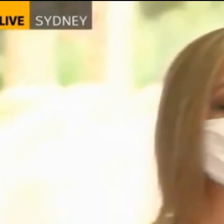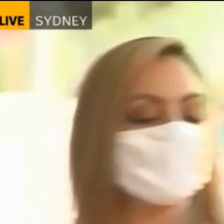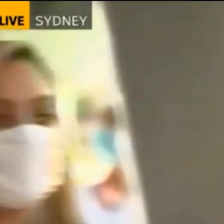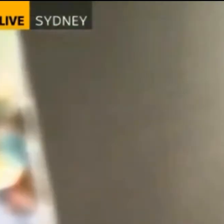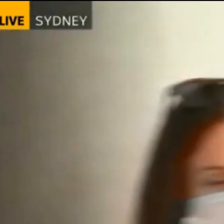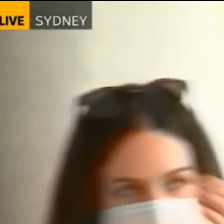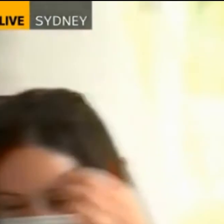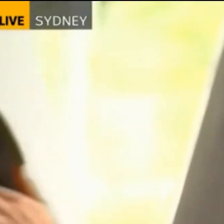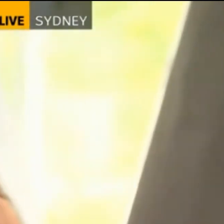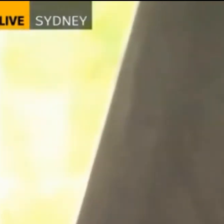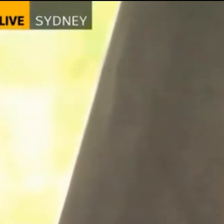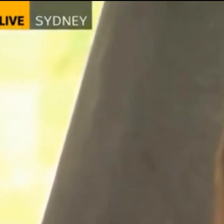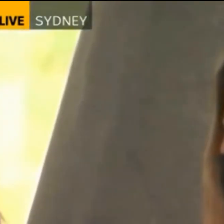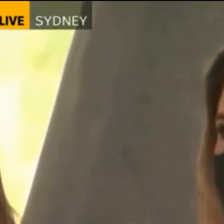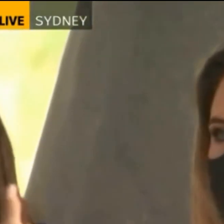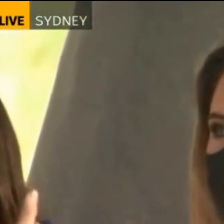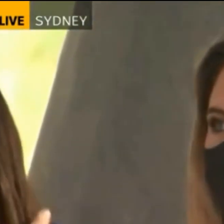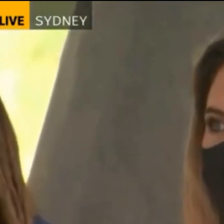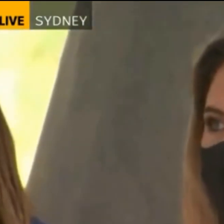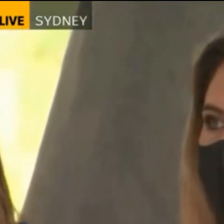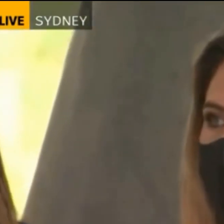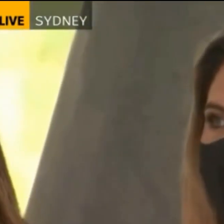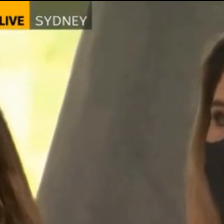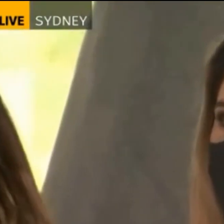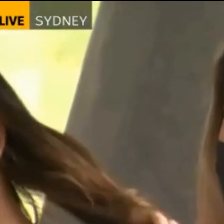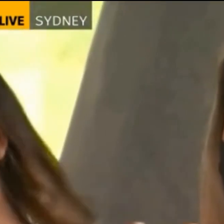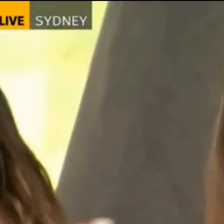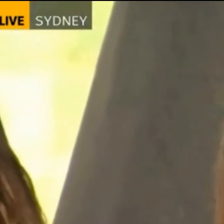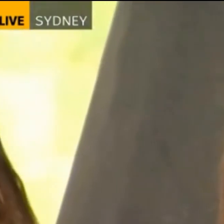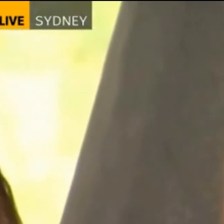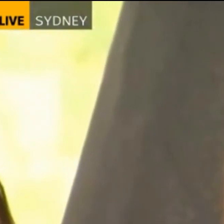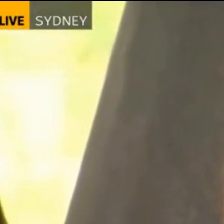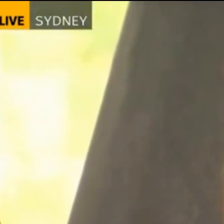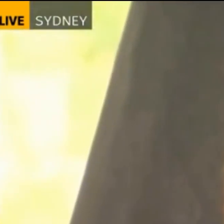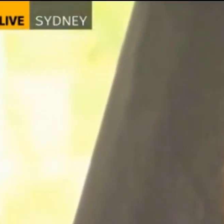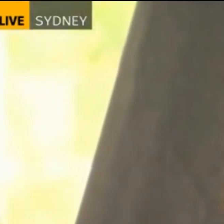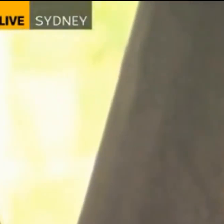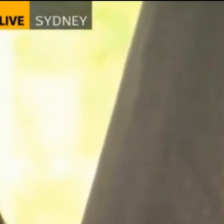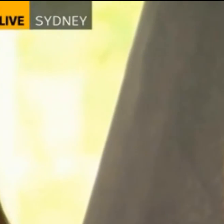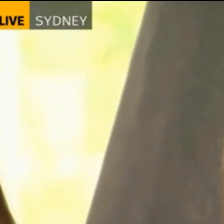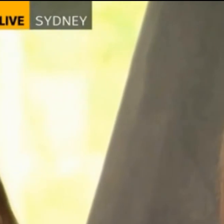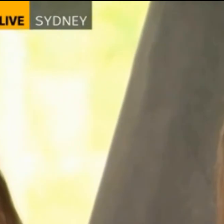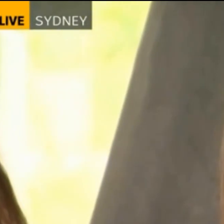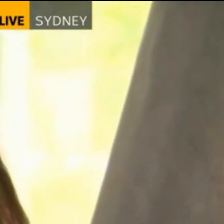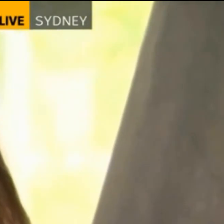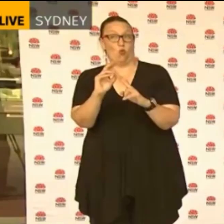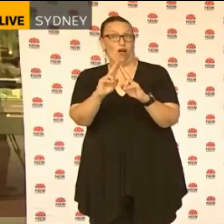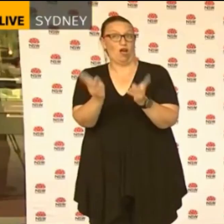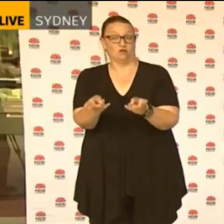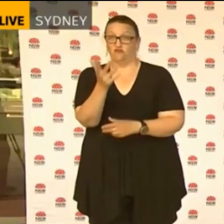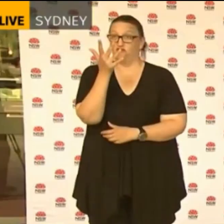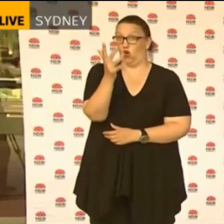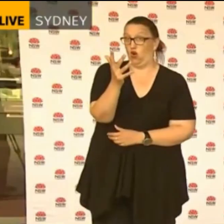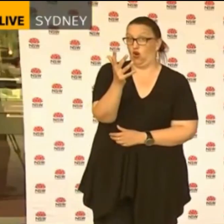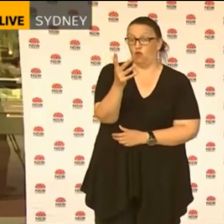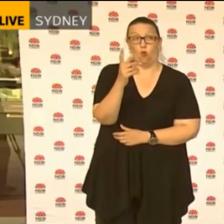there any likelihood that we'll see an increase of those household gatherings that are currently capped at 5 increased in that next round next week? Potentially,